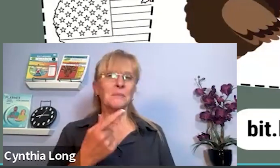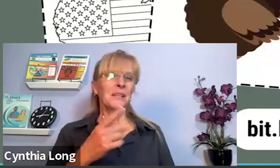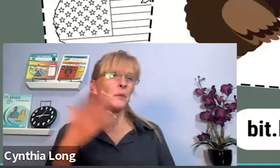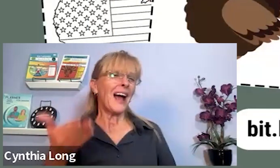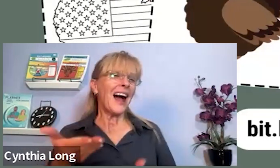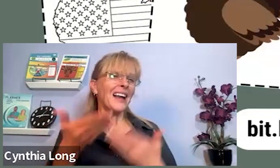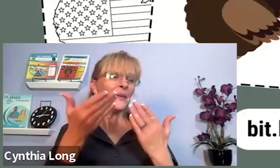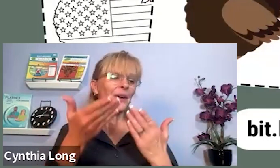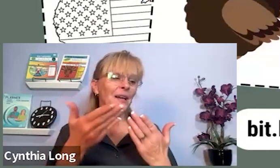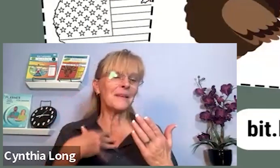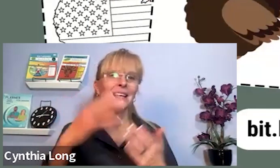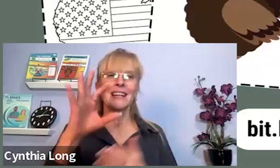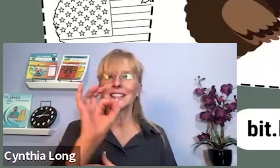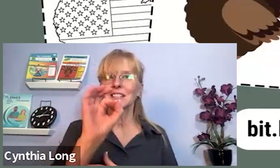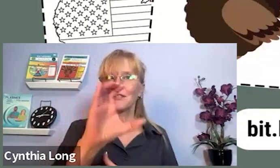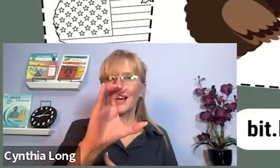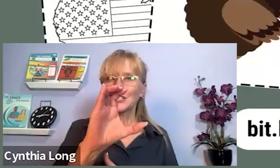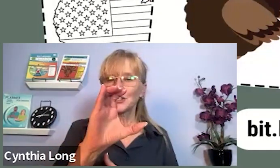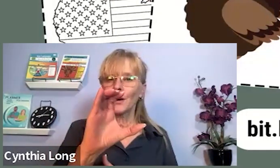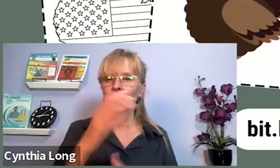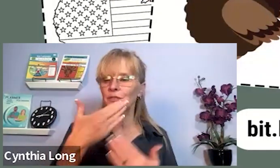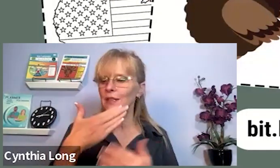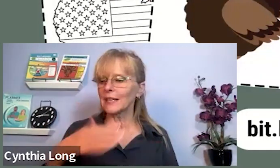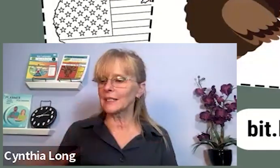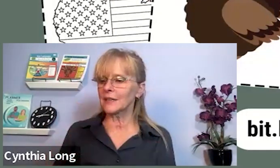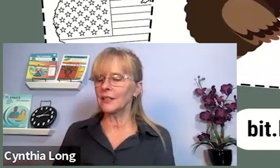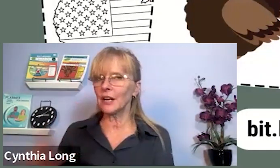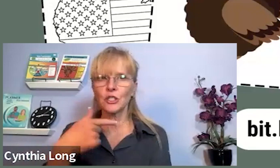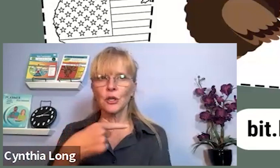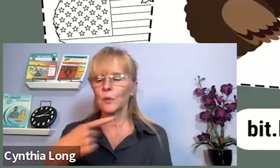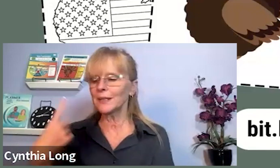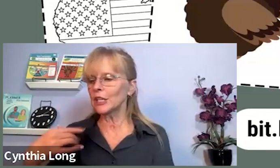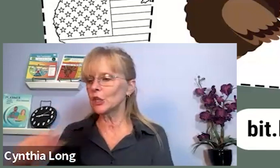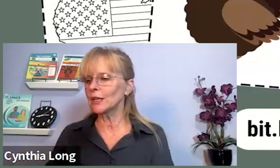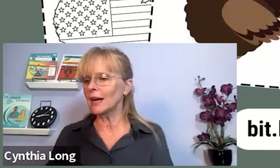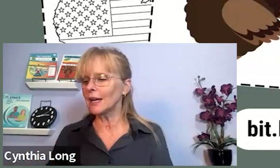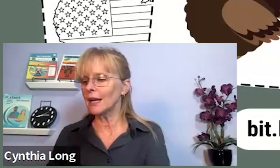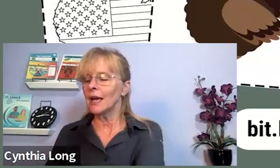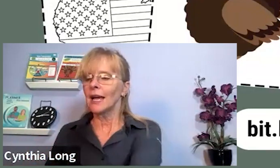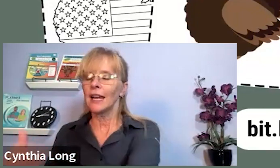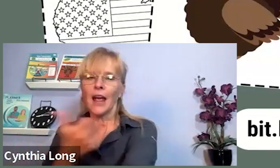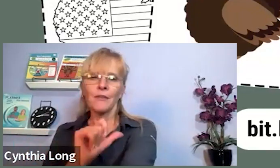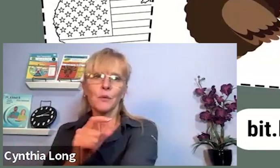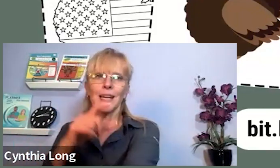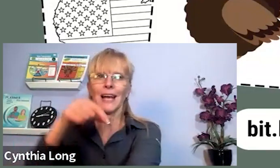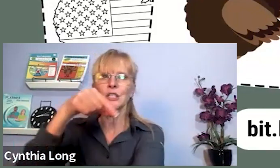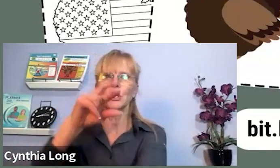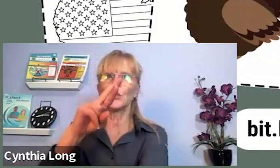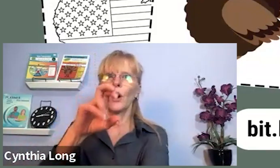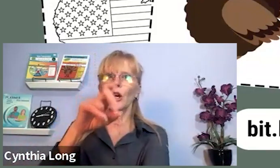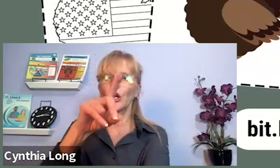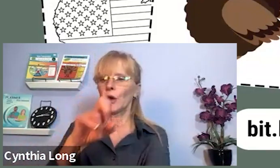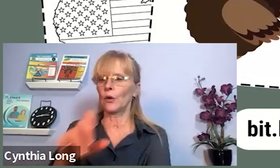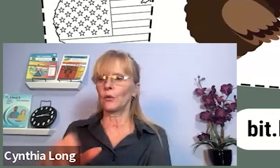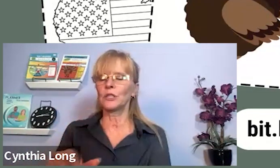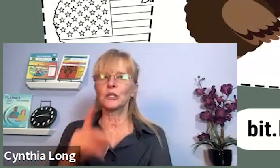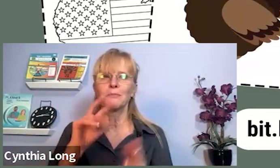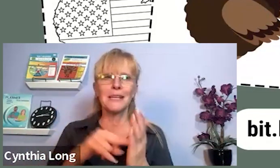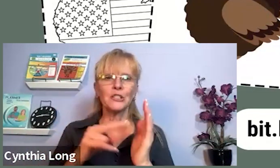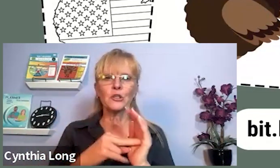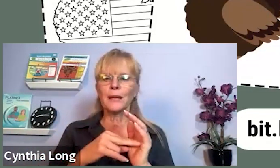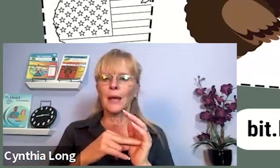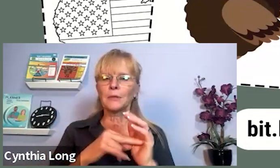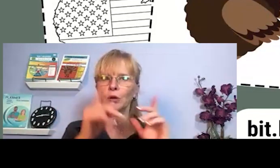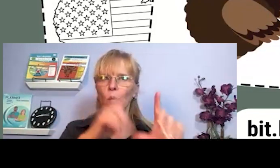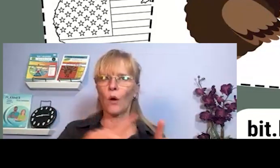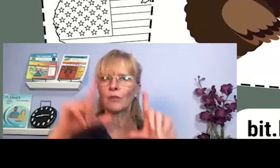This is something we highly recommend, and that's the flashcards for Thanksgiving. I'll show you what they look like. And everyone has a QR code, which